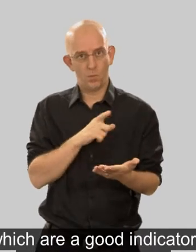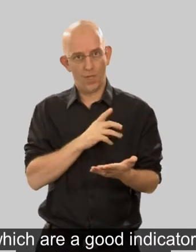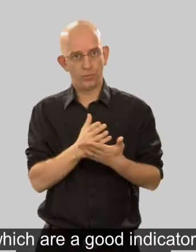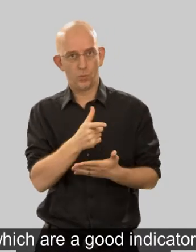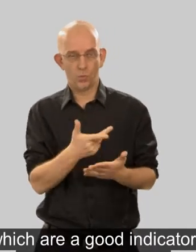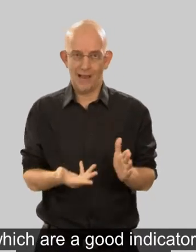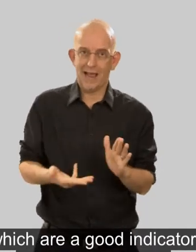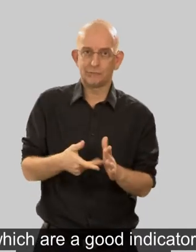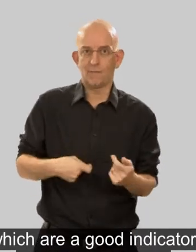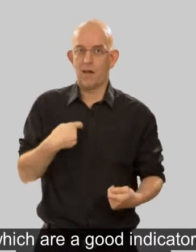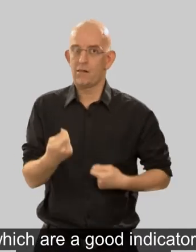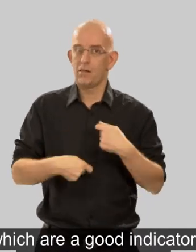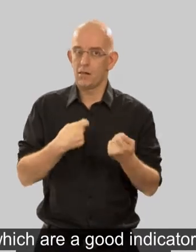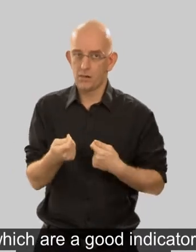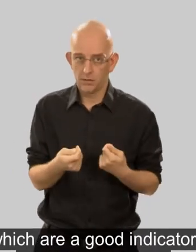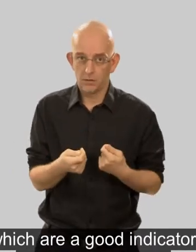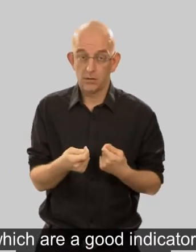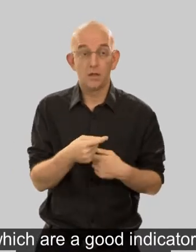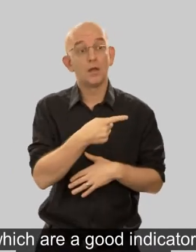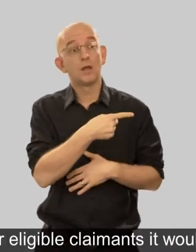which are a good indicator of additional costs.